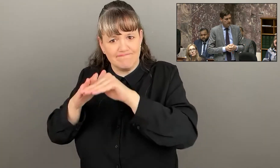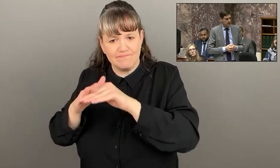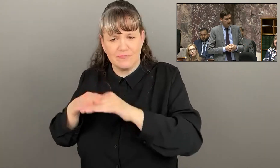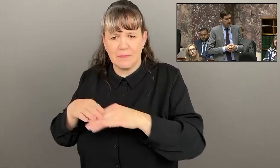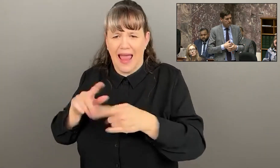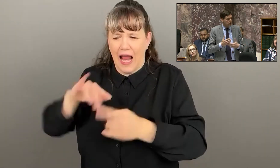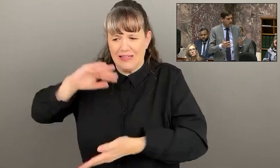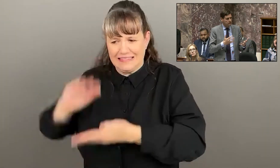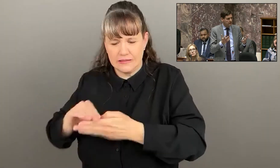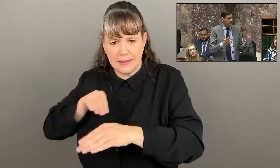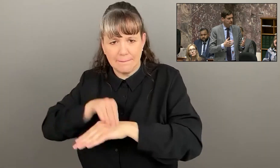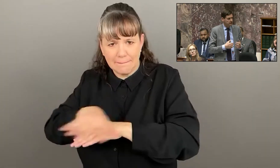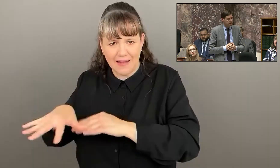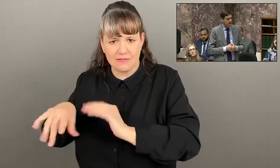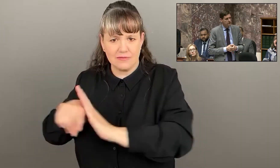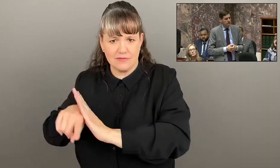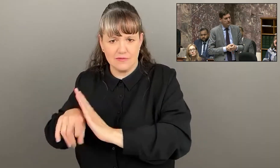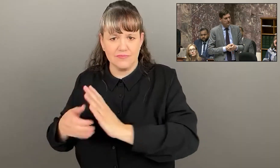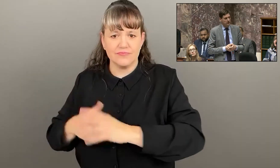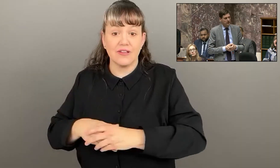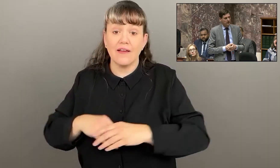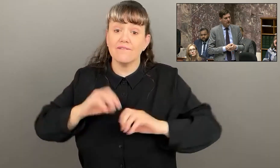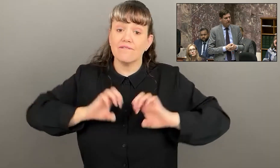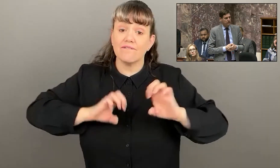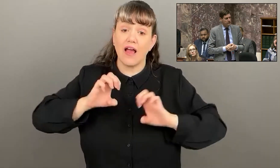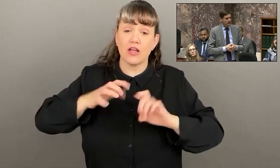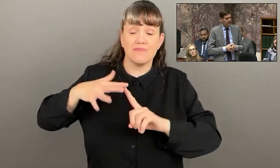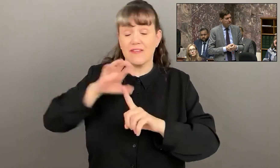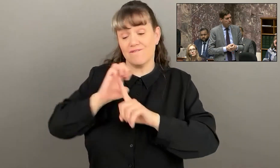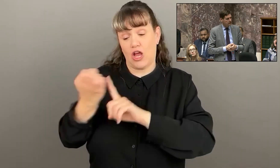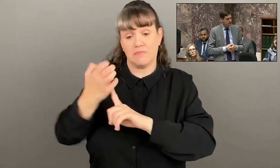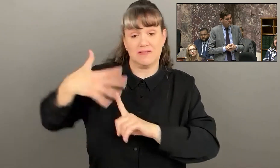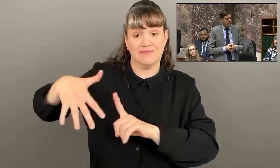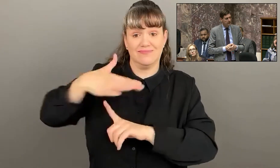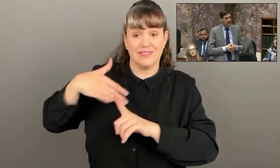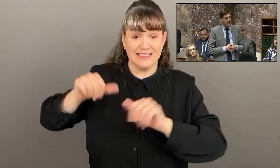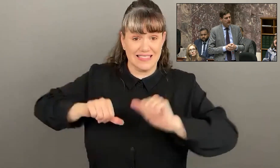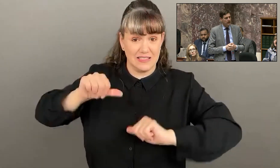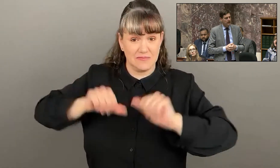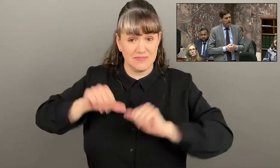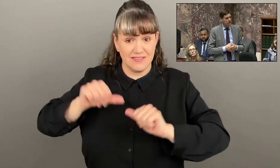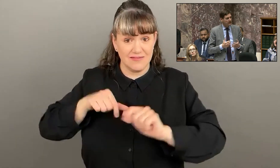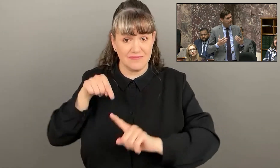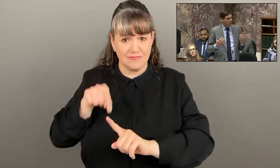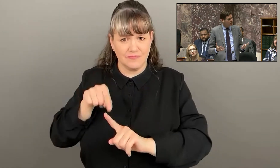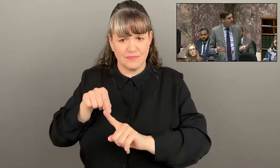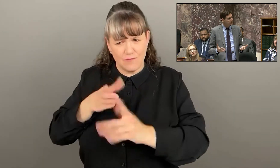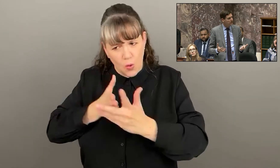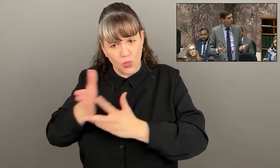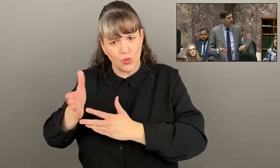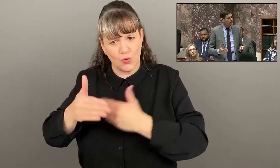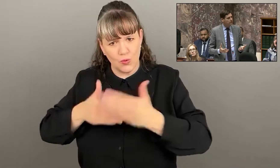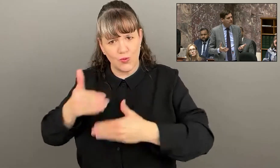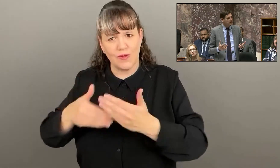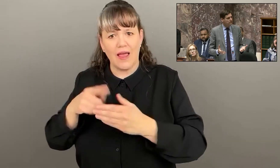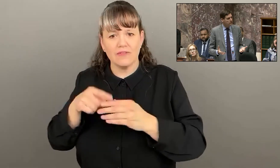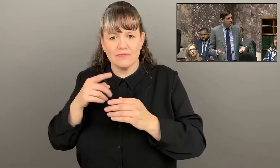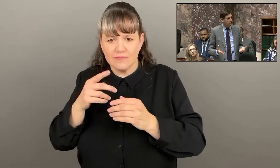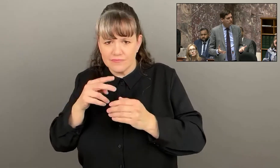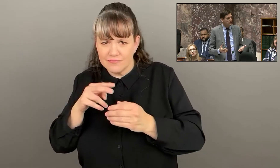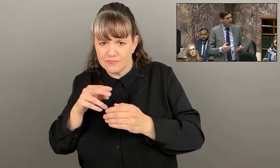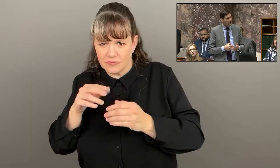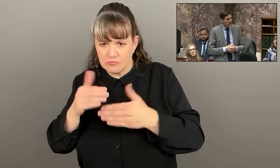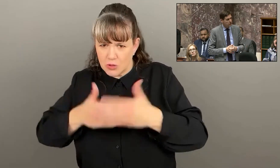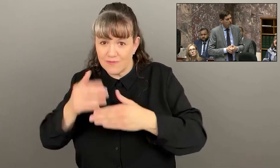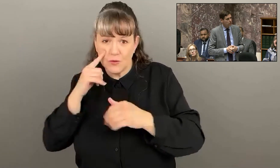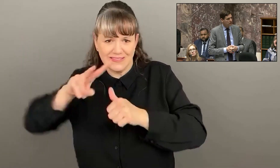process around an additional flotel for workers, but I do have to wonder about why we would be opposed